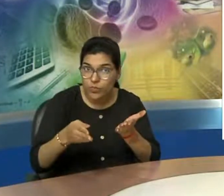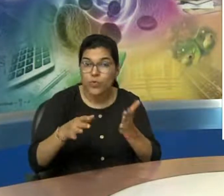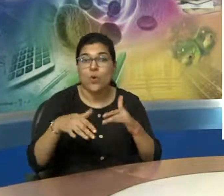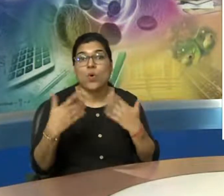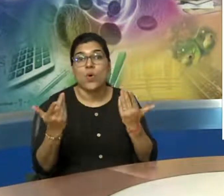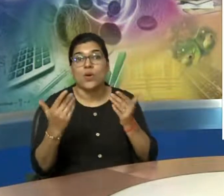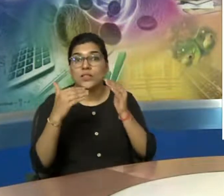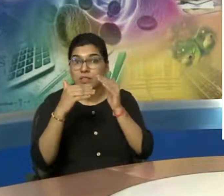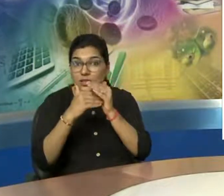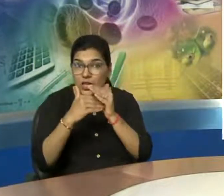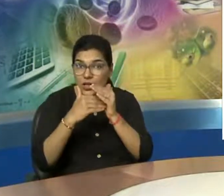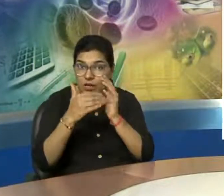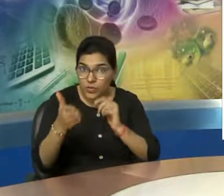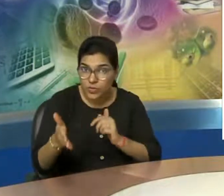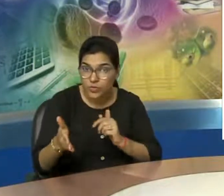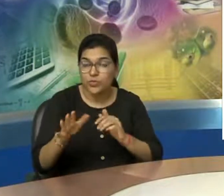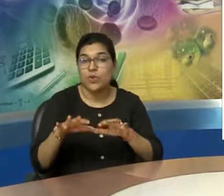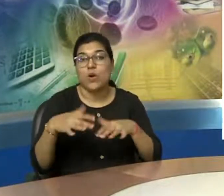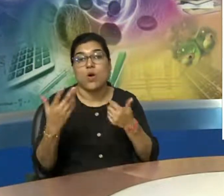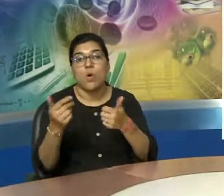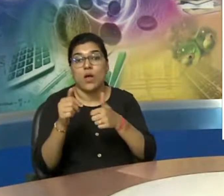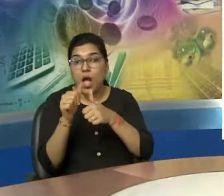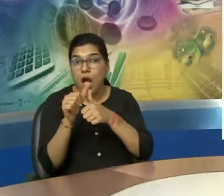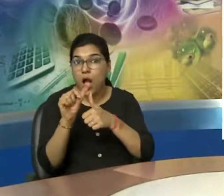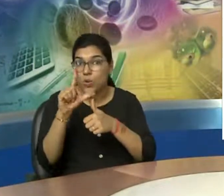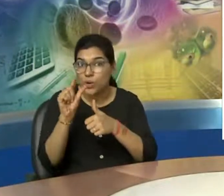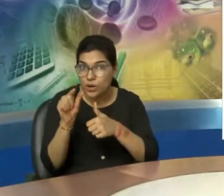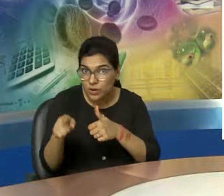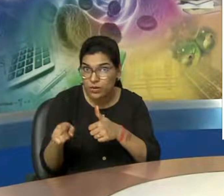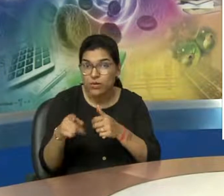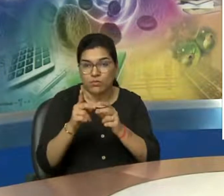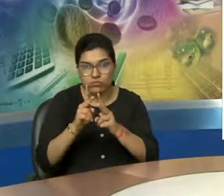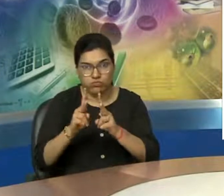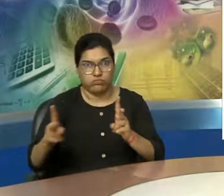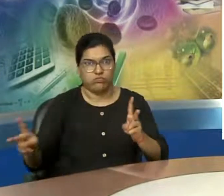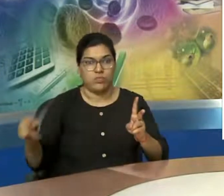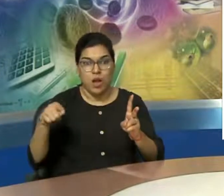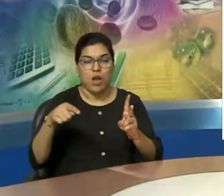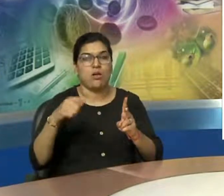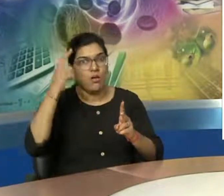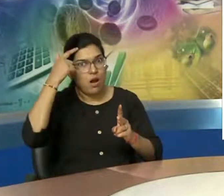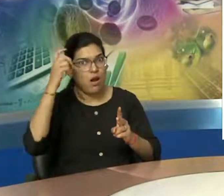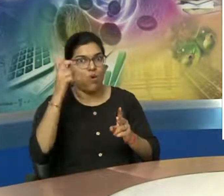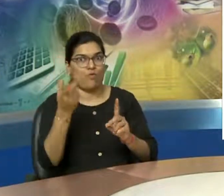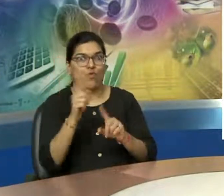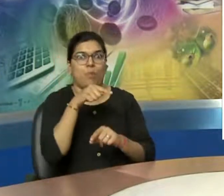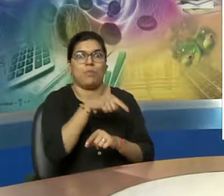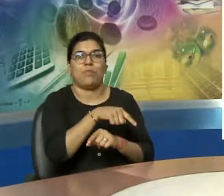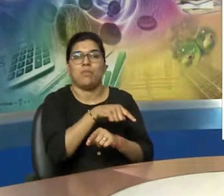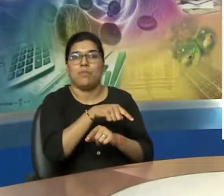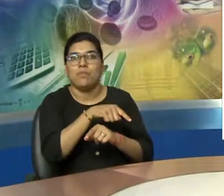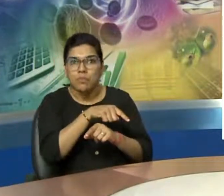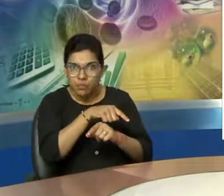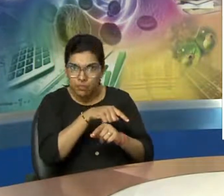Few names are on the screen like phosphorus, nitrogen, iron,